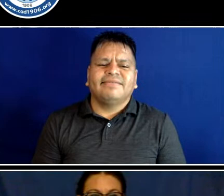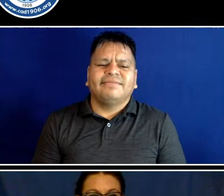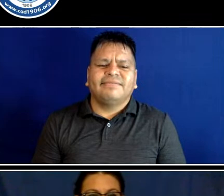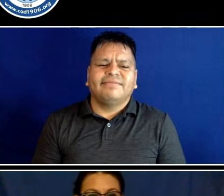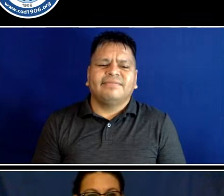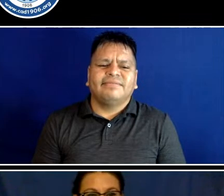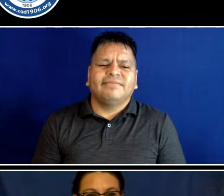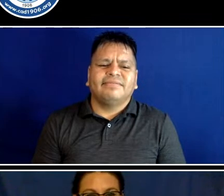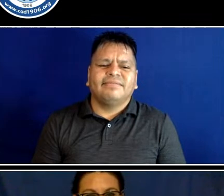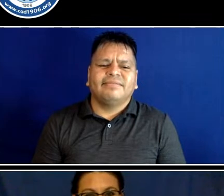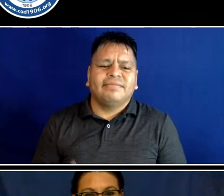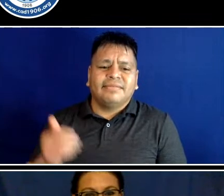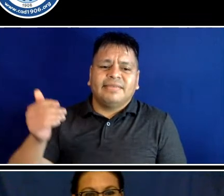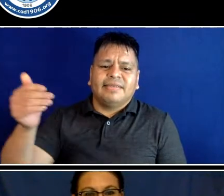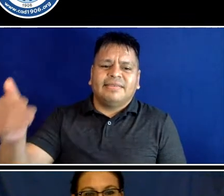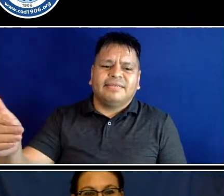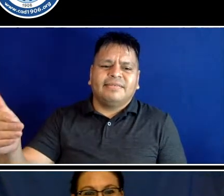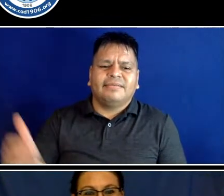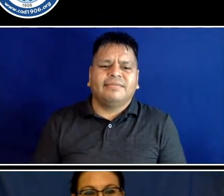then ASL.